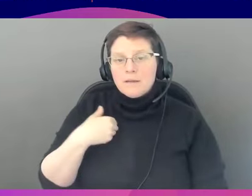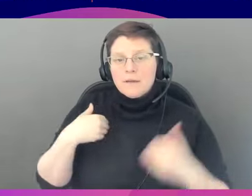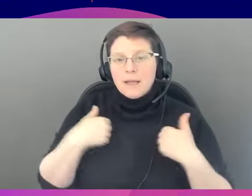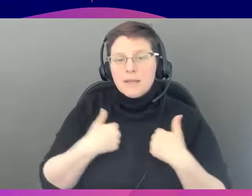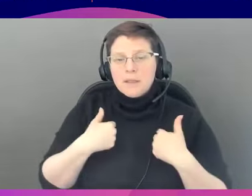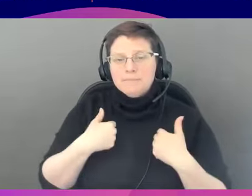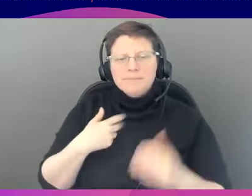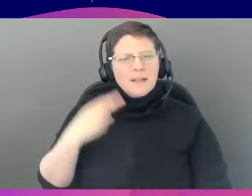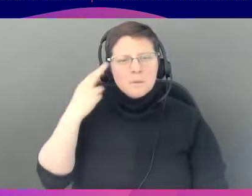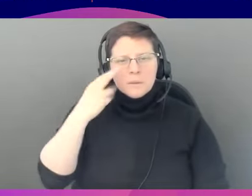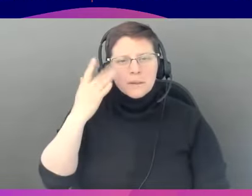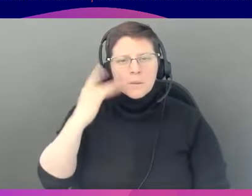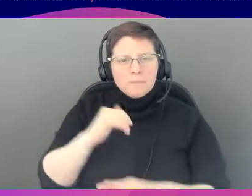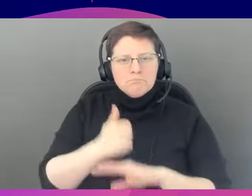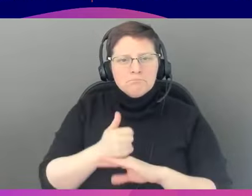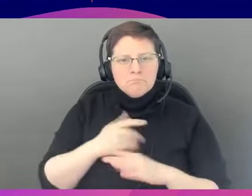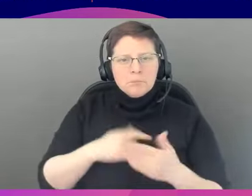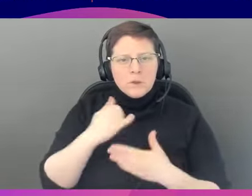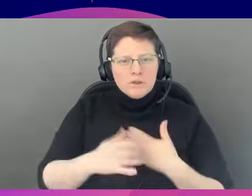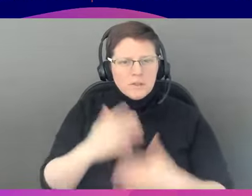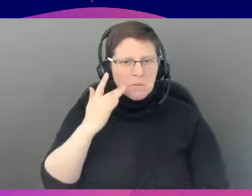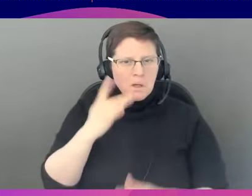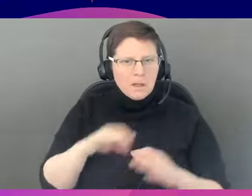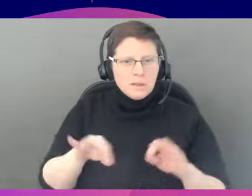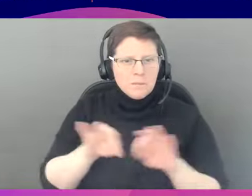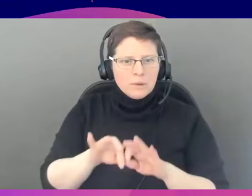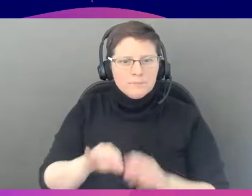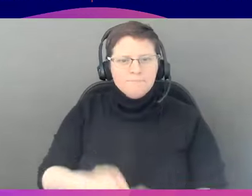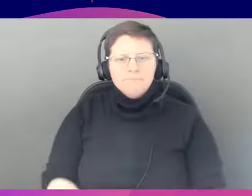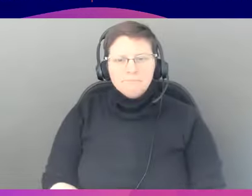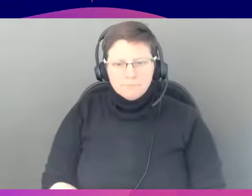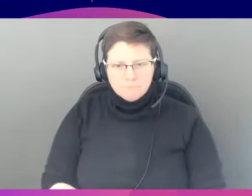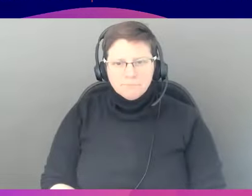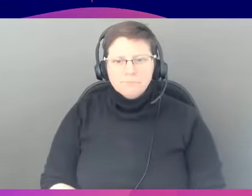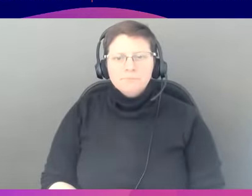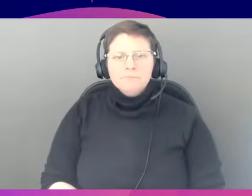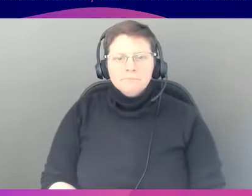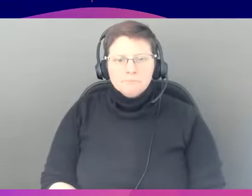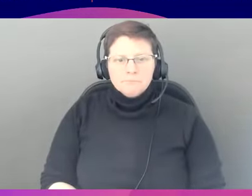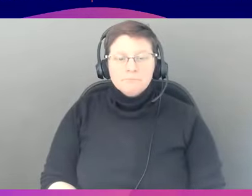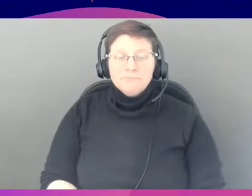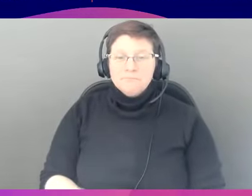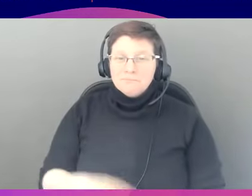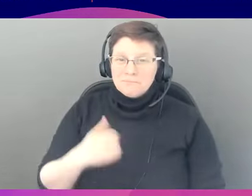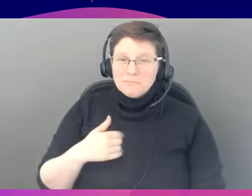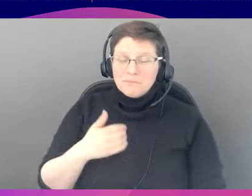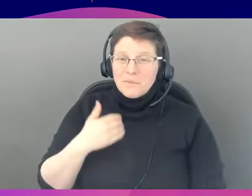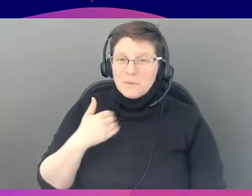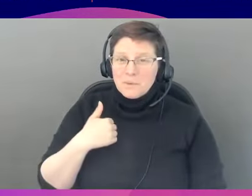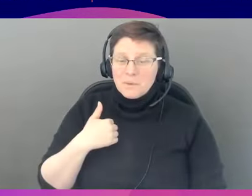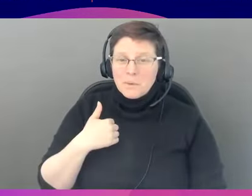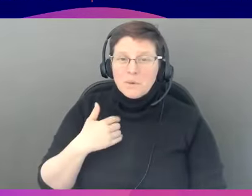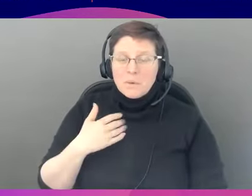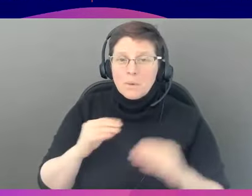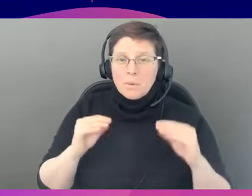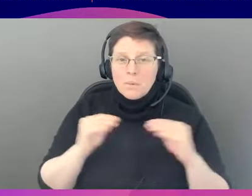the project. So why is this important? Well, we know that more than half of Canadian households